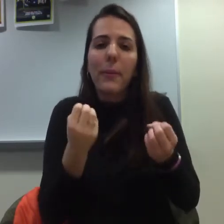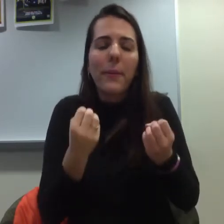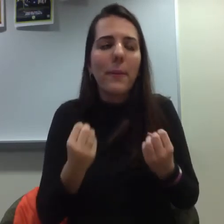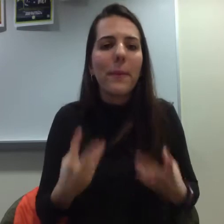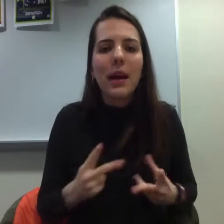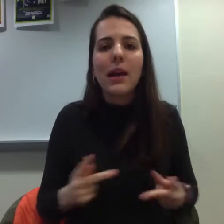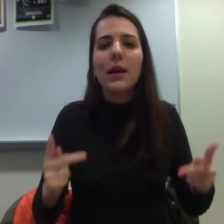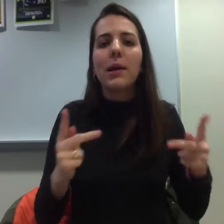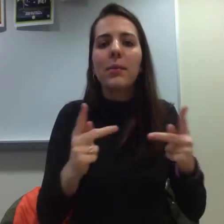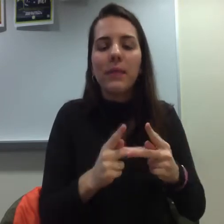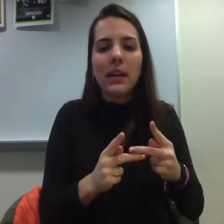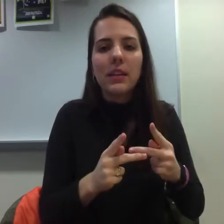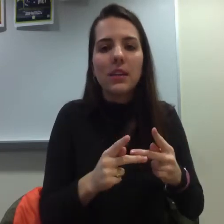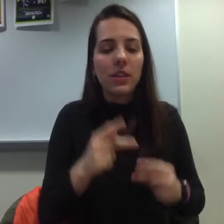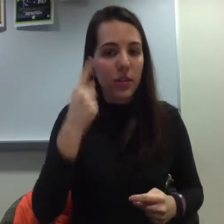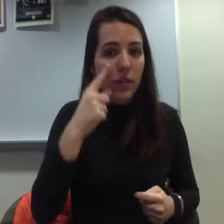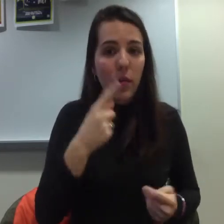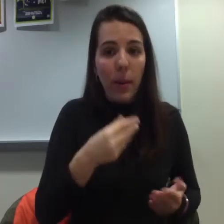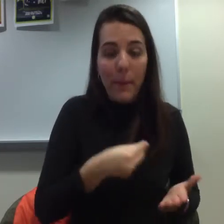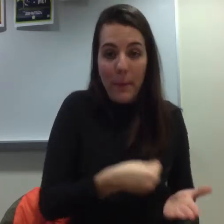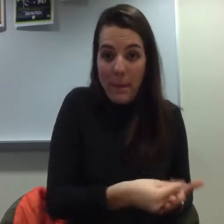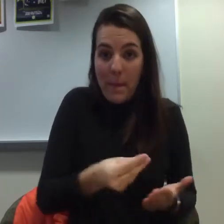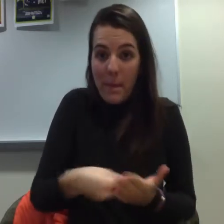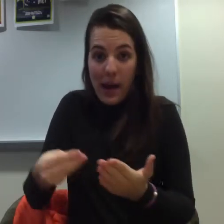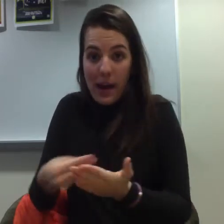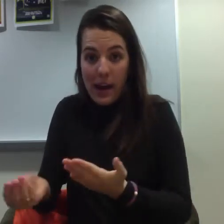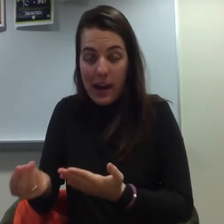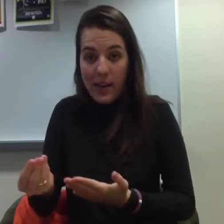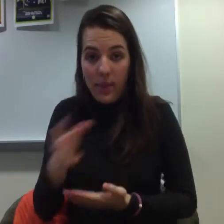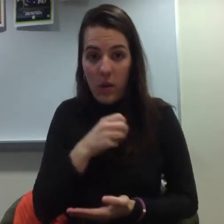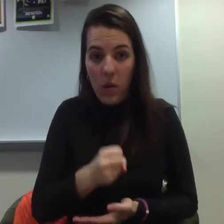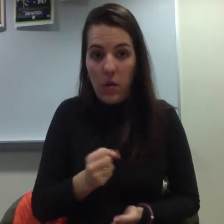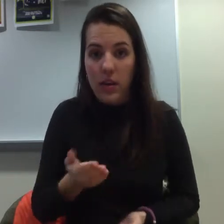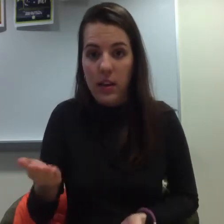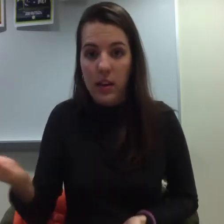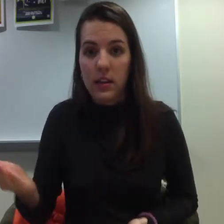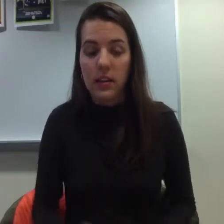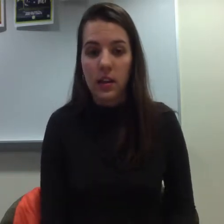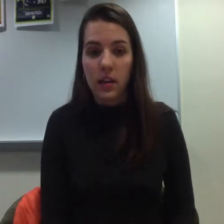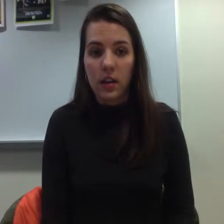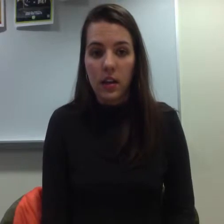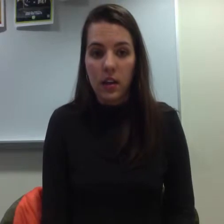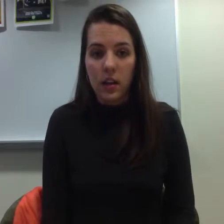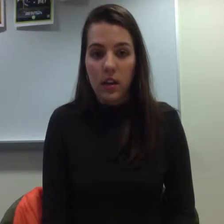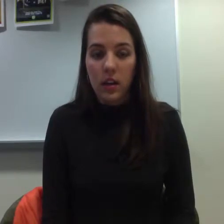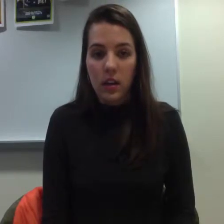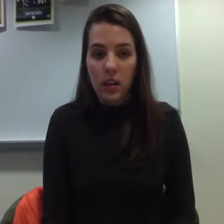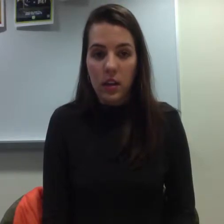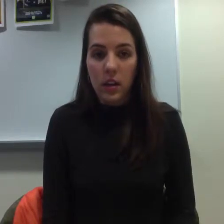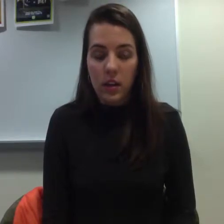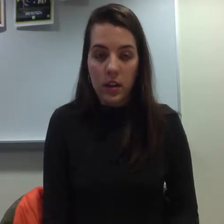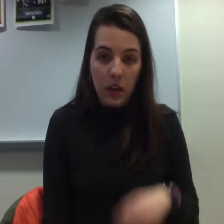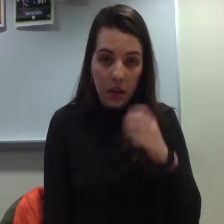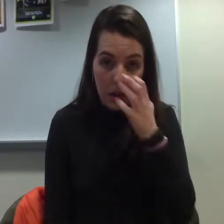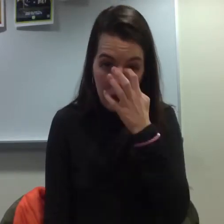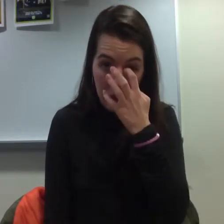wonderful collection of Victorian furniture. In fact, if you would enter my living room today,